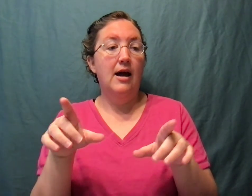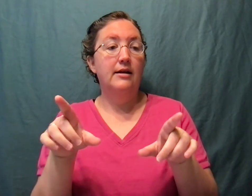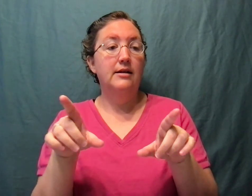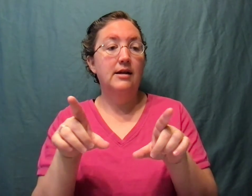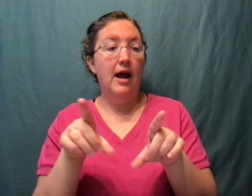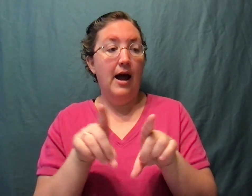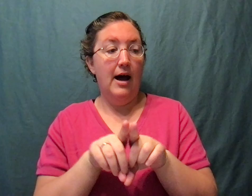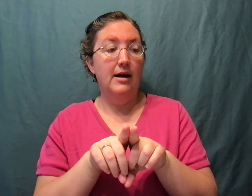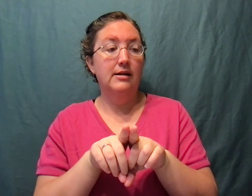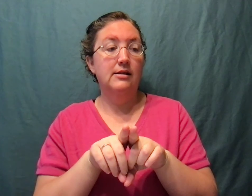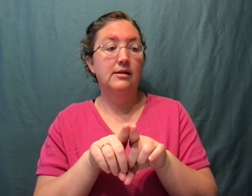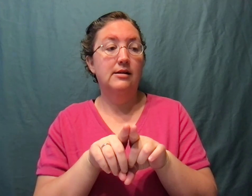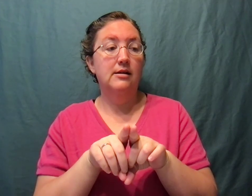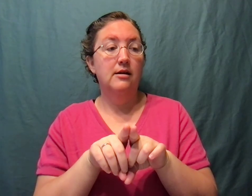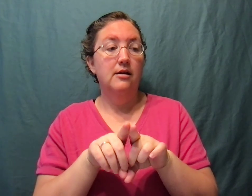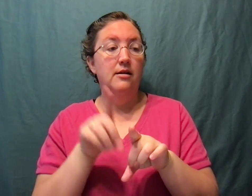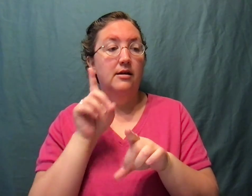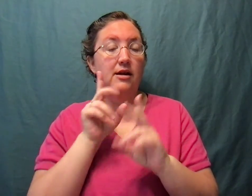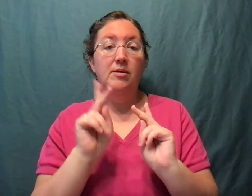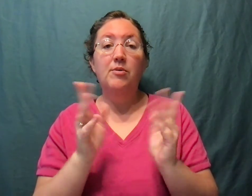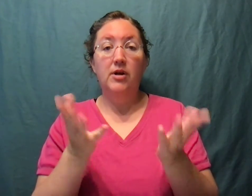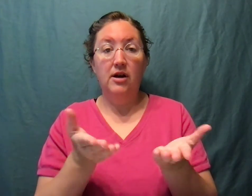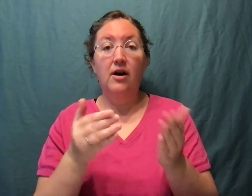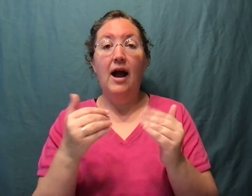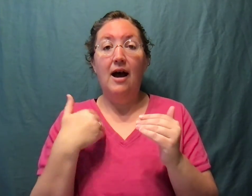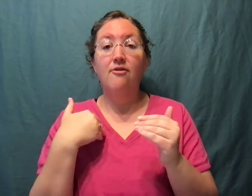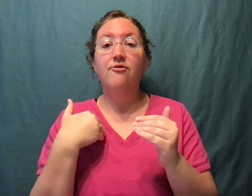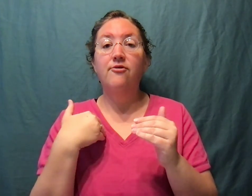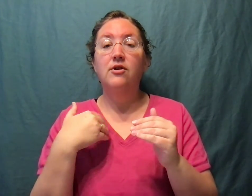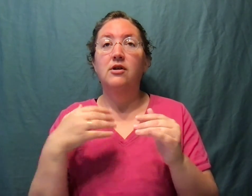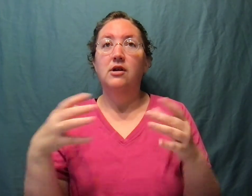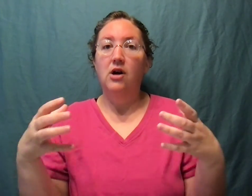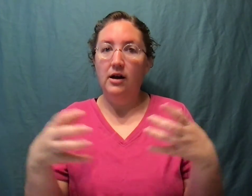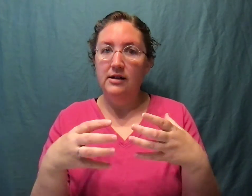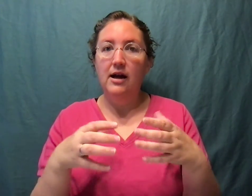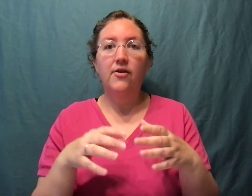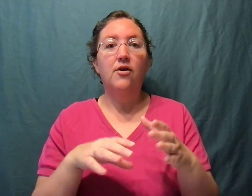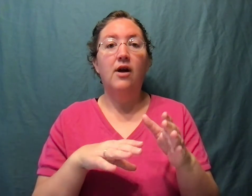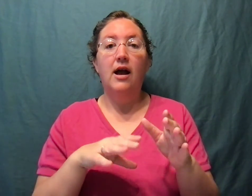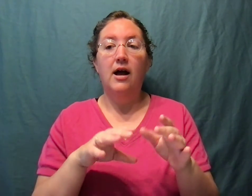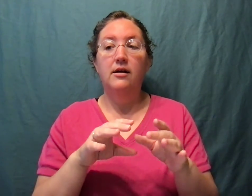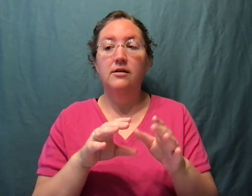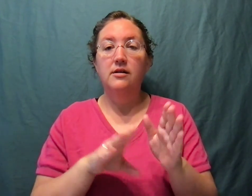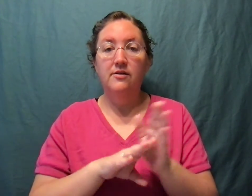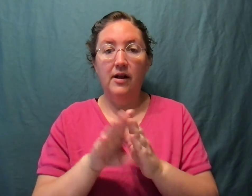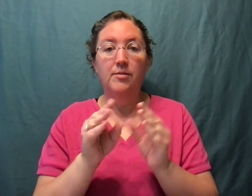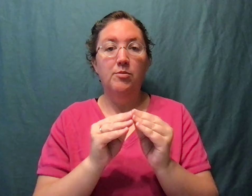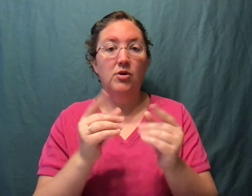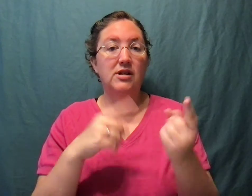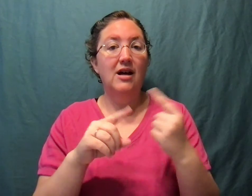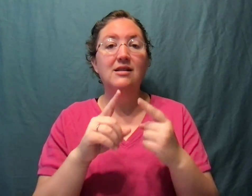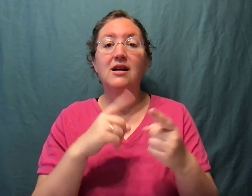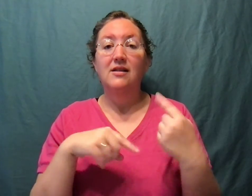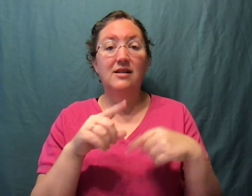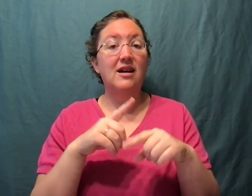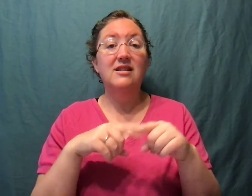and as the deaf people here have gotten together and developed more signs, these signs have a